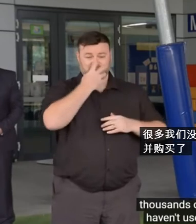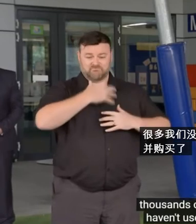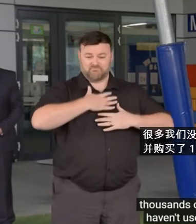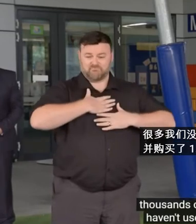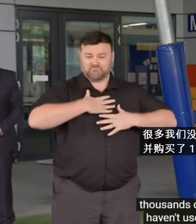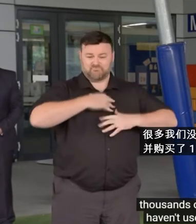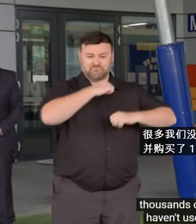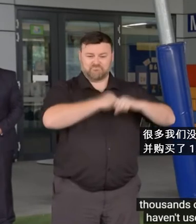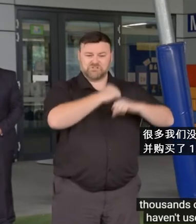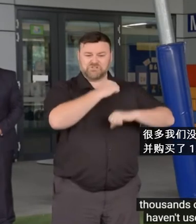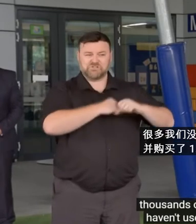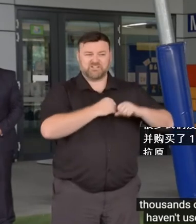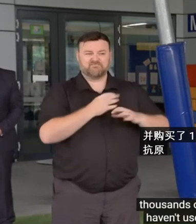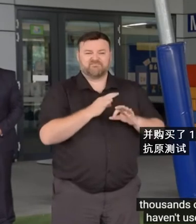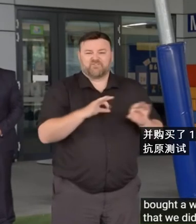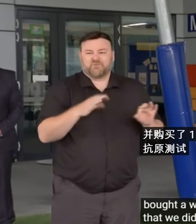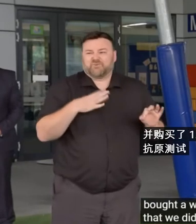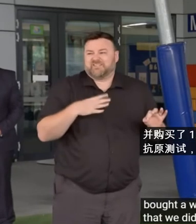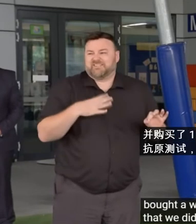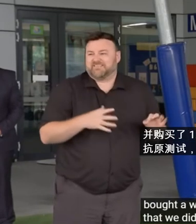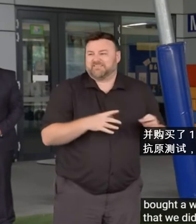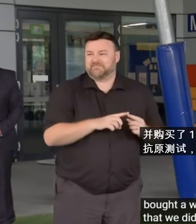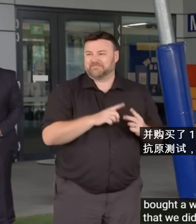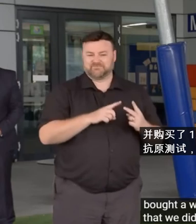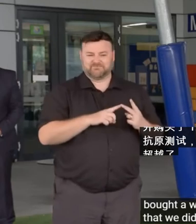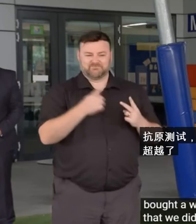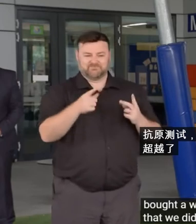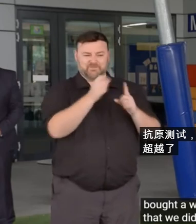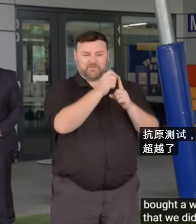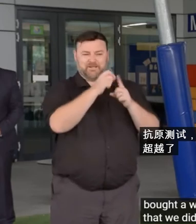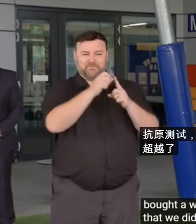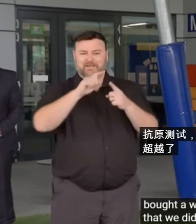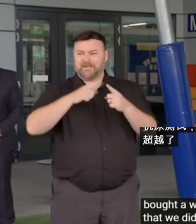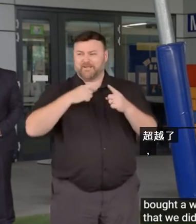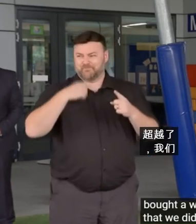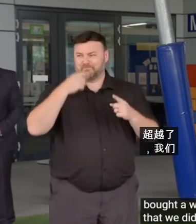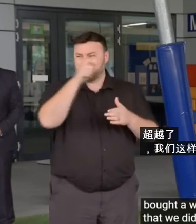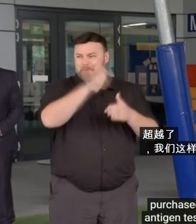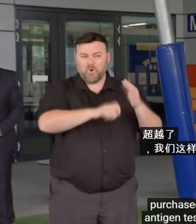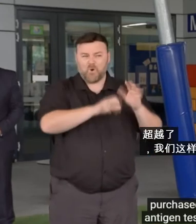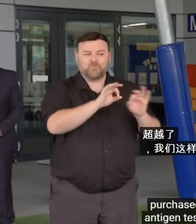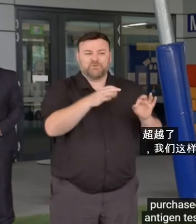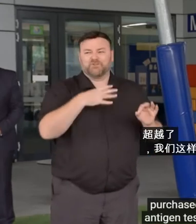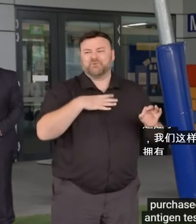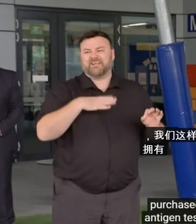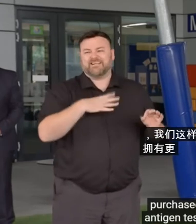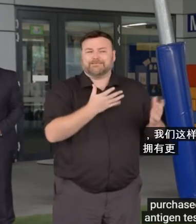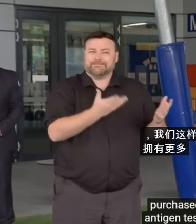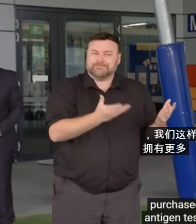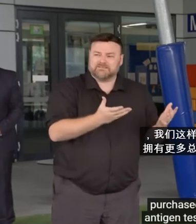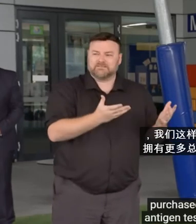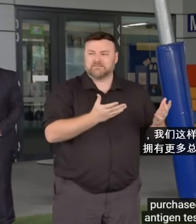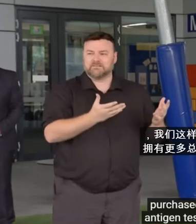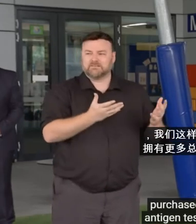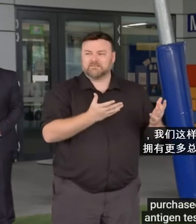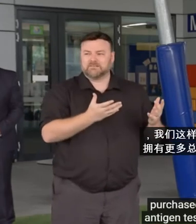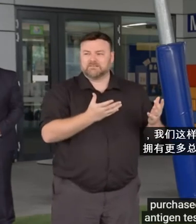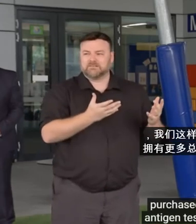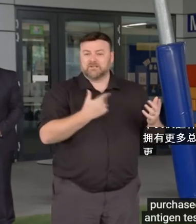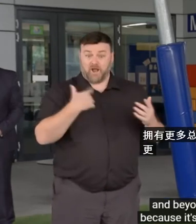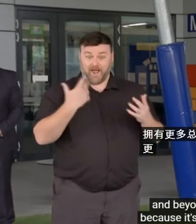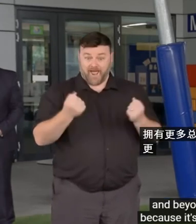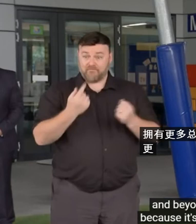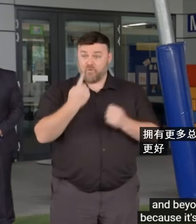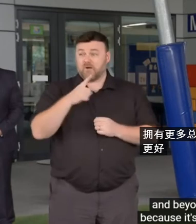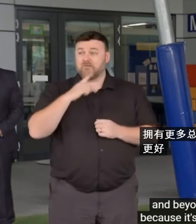went and purchased 150 million rapid antigen tests. We've gone above and beyond. And we do that because it's better to have more than less. It's